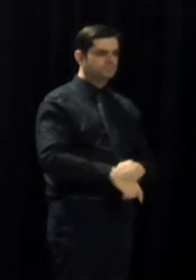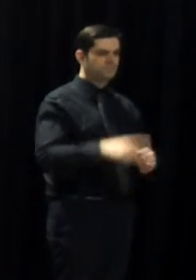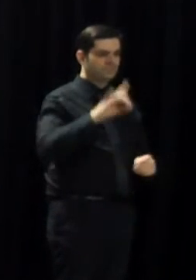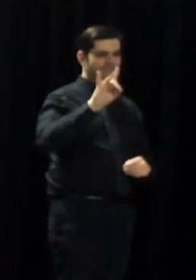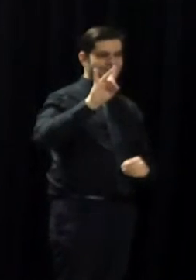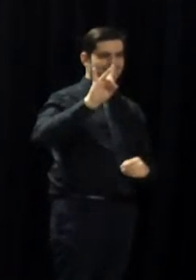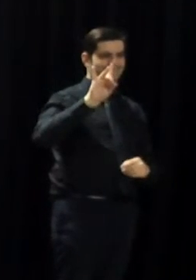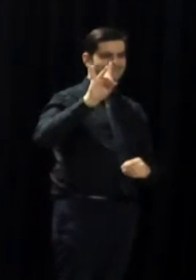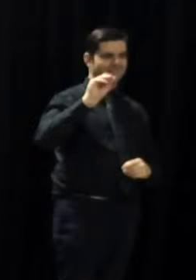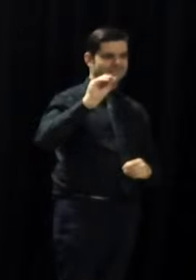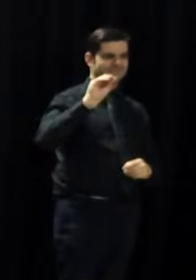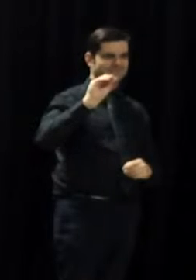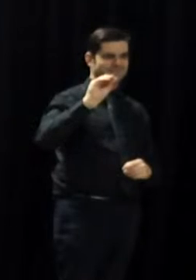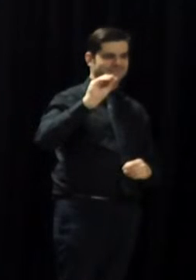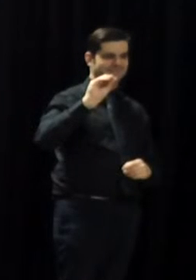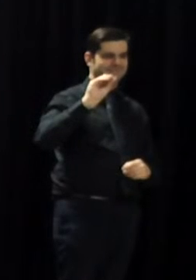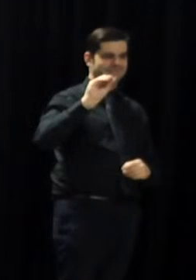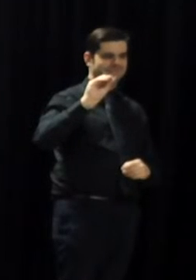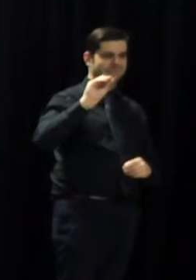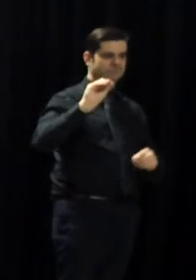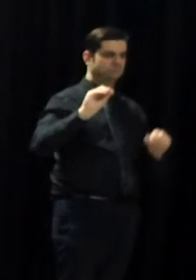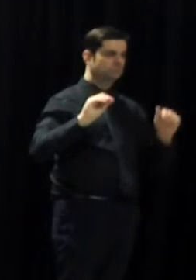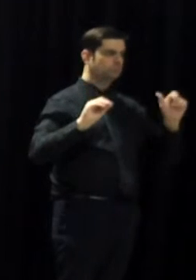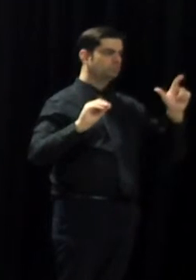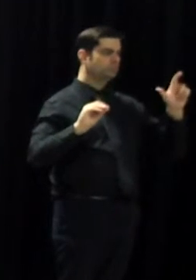us isolate the